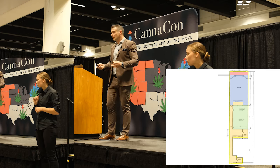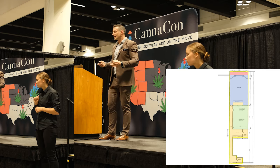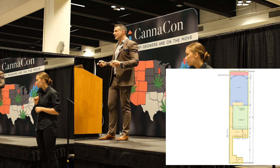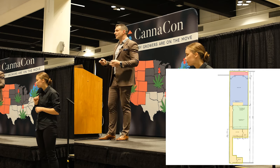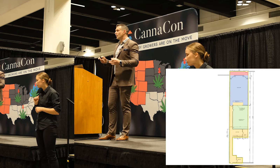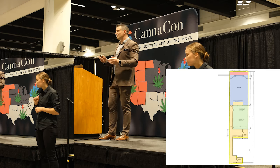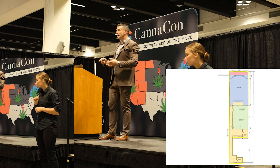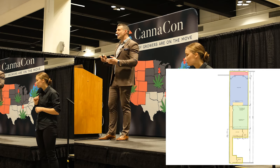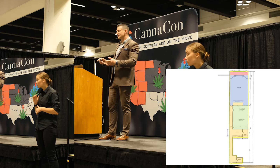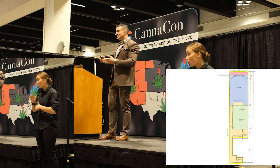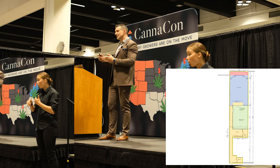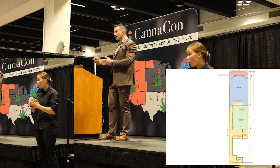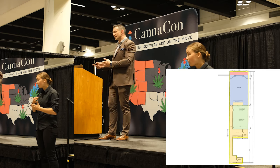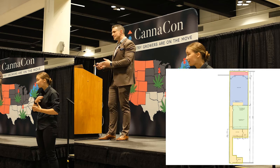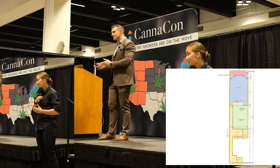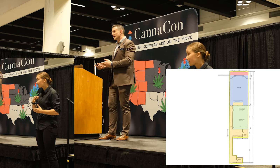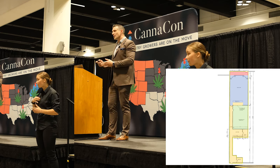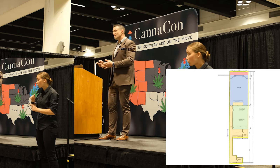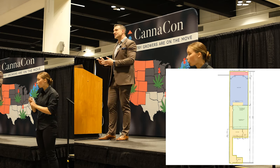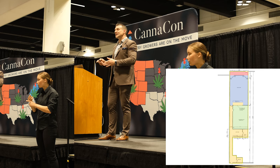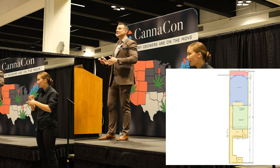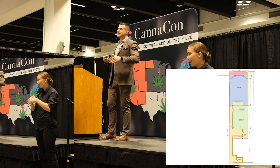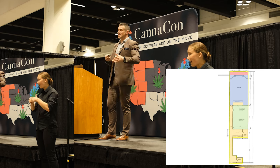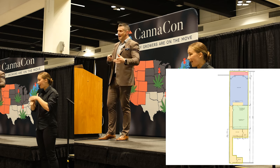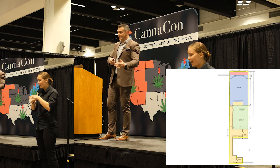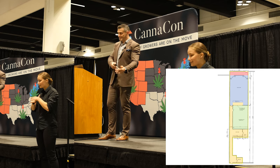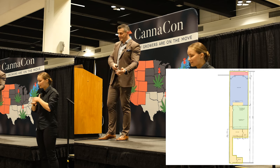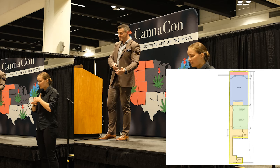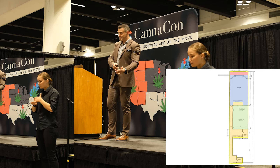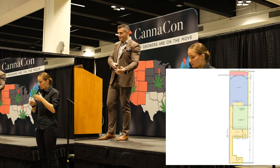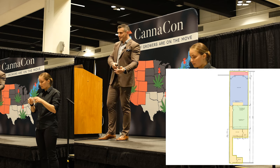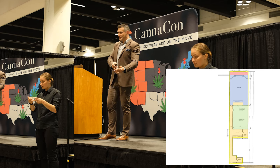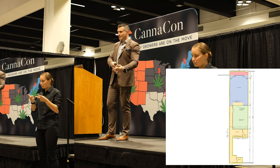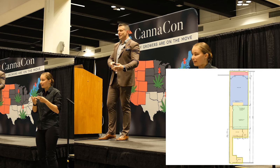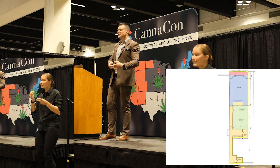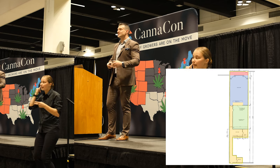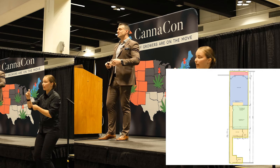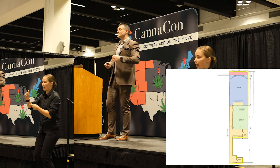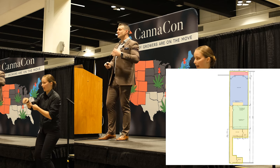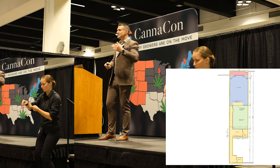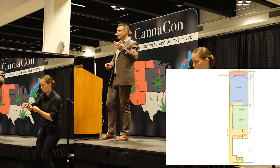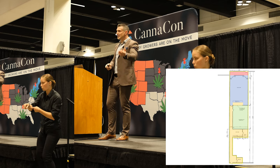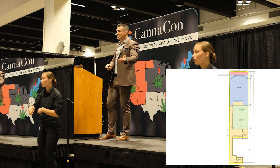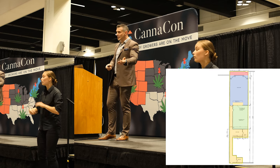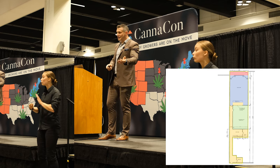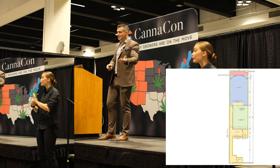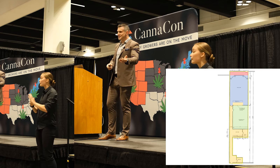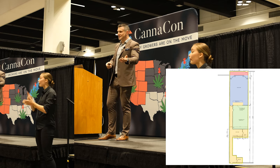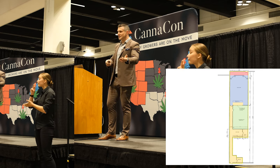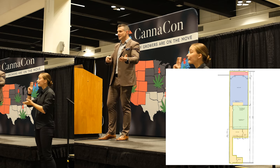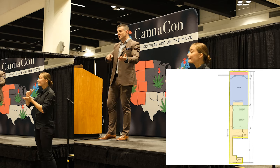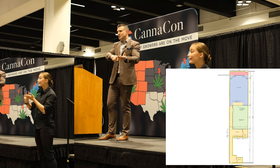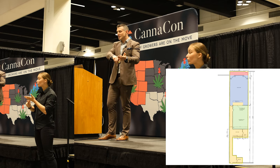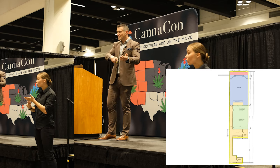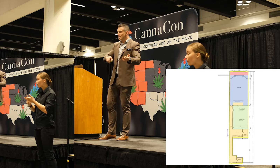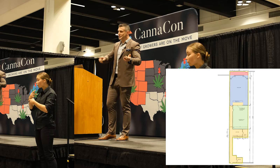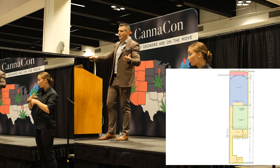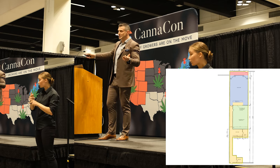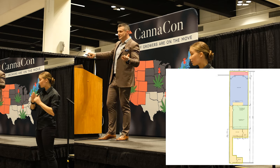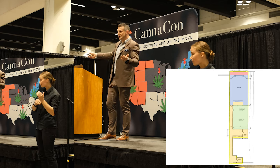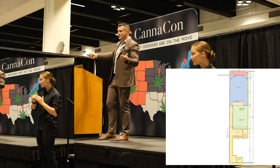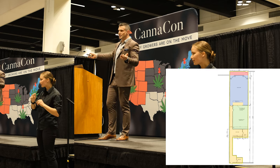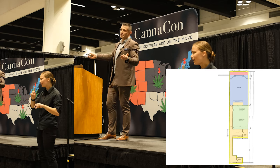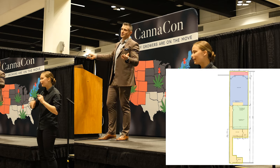every employee can only access the areas in which they need to access. For instance, your secretary in a production facility should not be